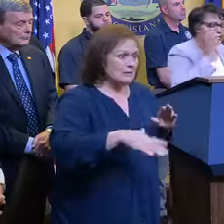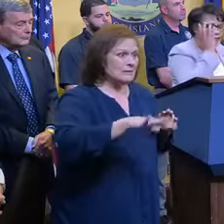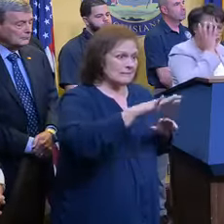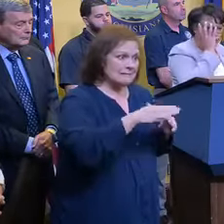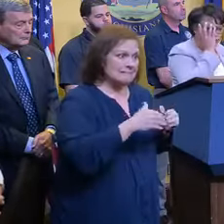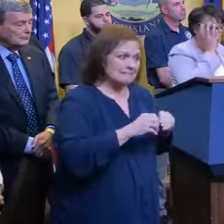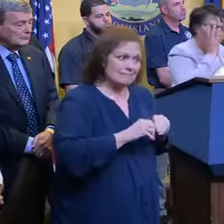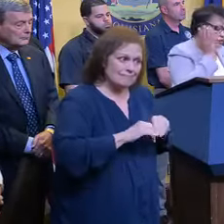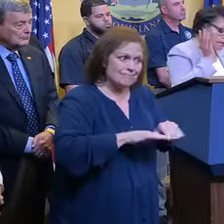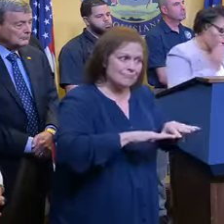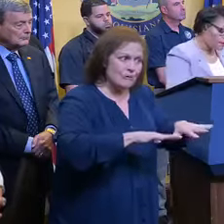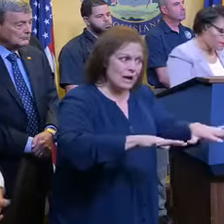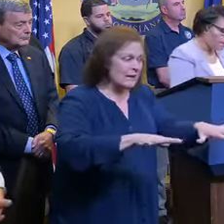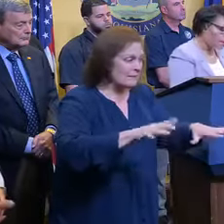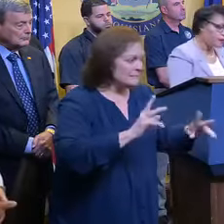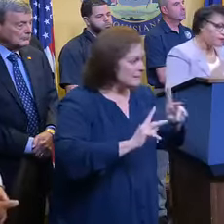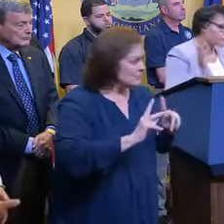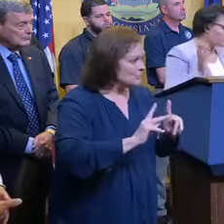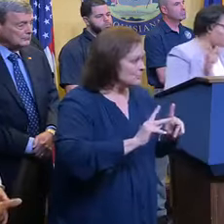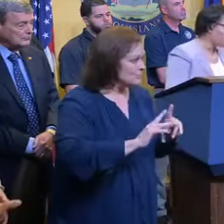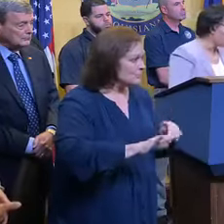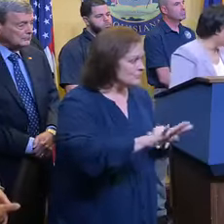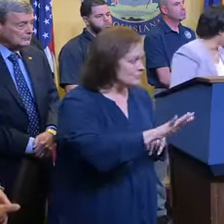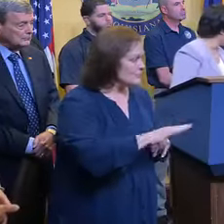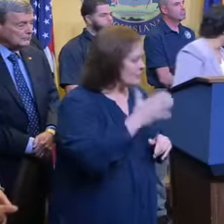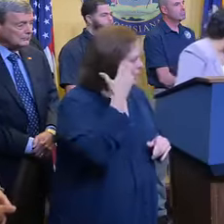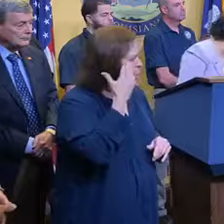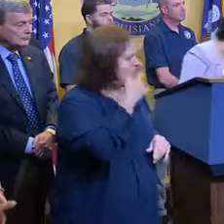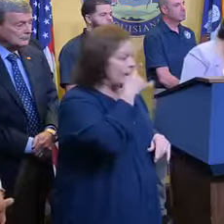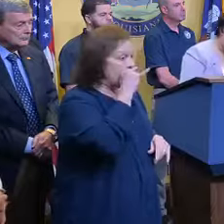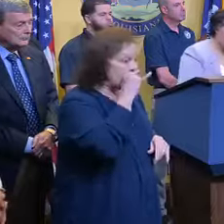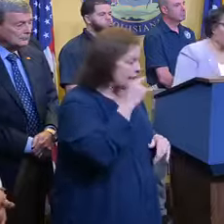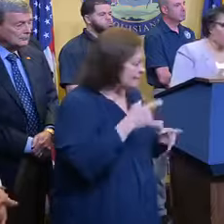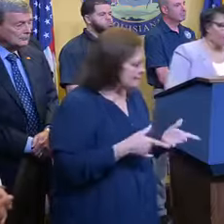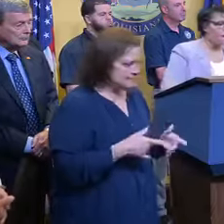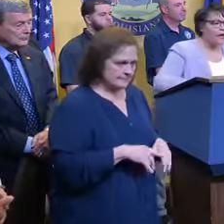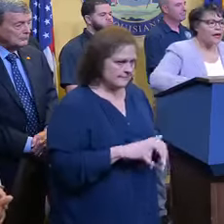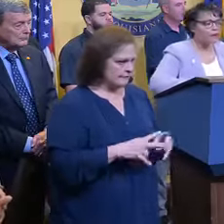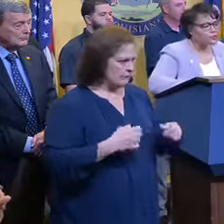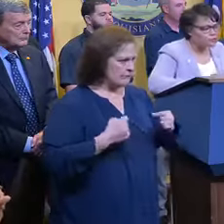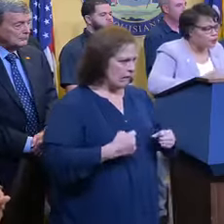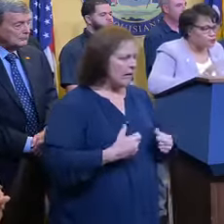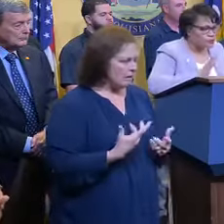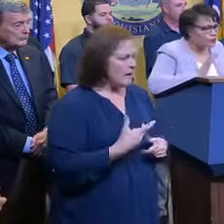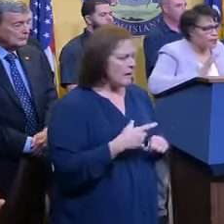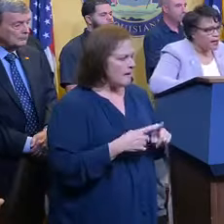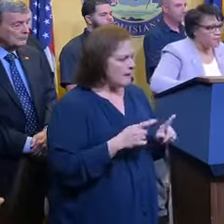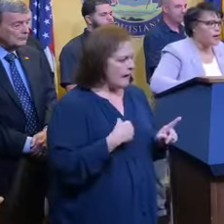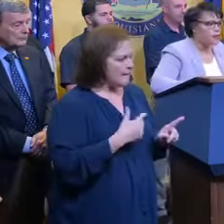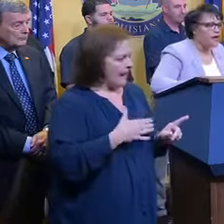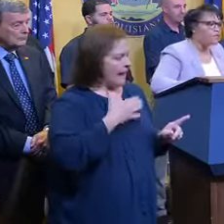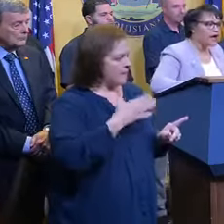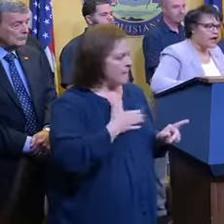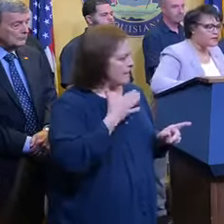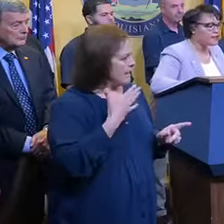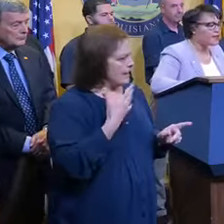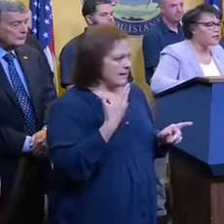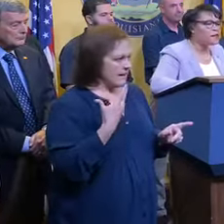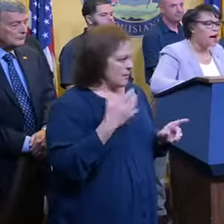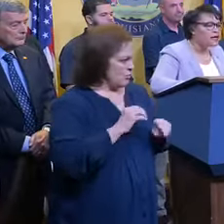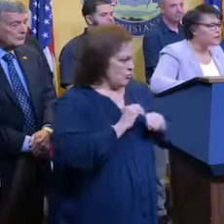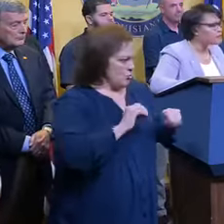of the things that we do know, which our kids are so resilient, Lord have mercy, they are. And I'm just so glad that we have